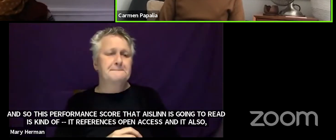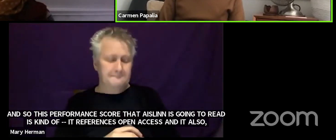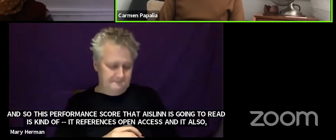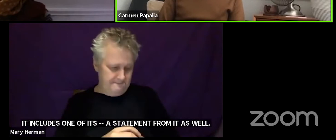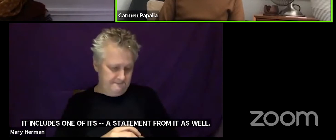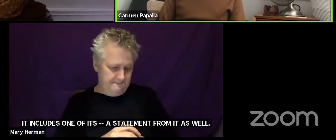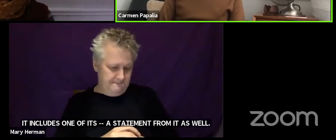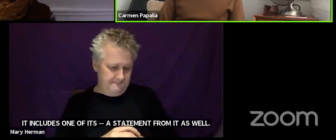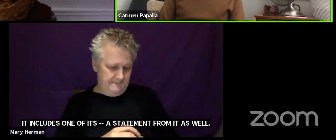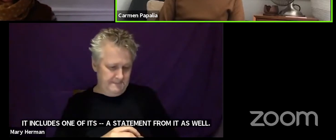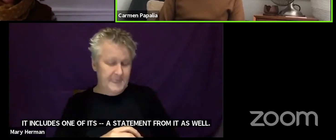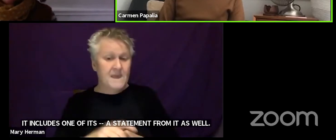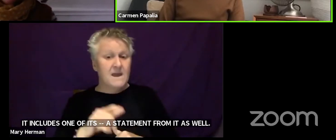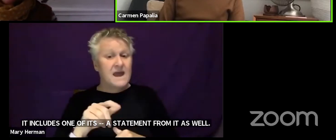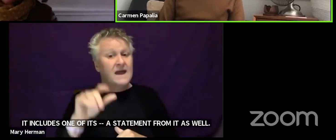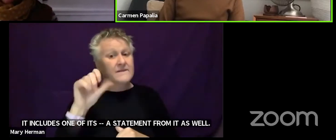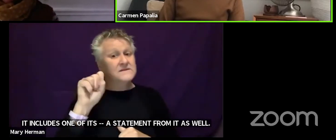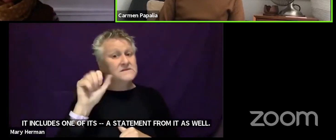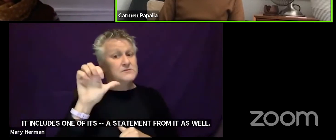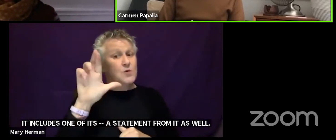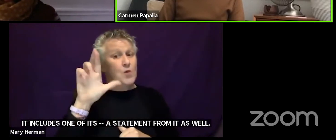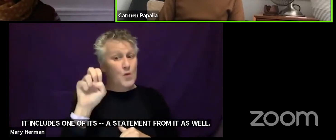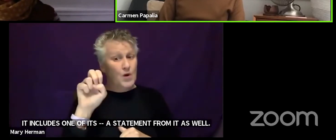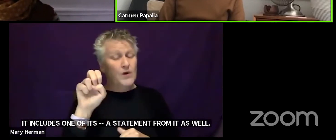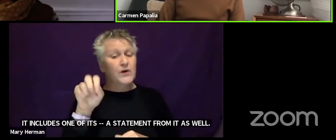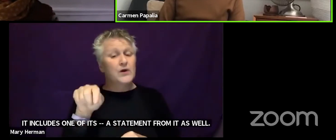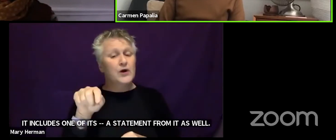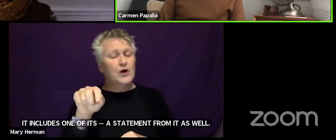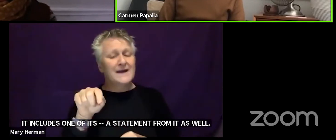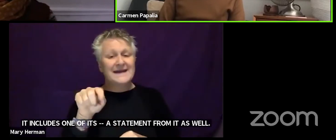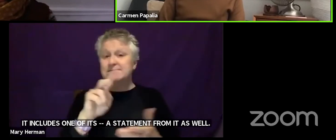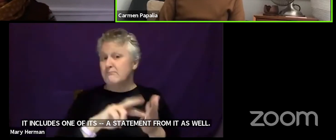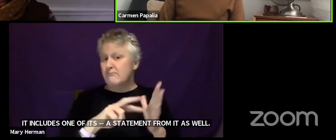This score actually is meant to be